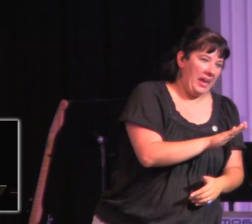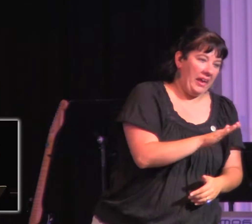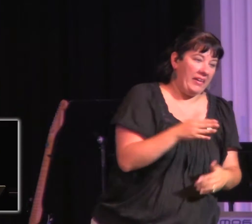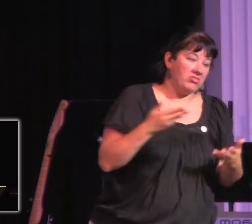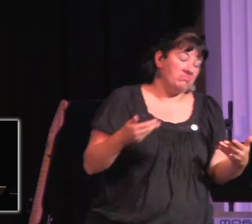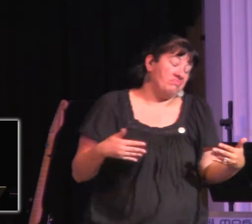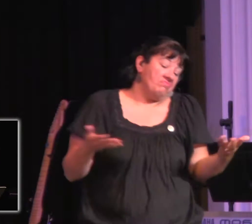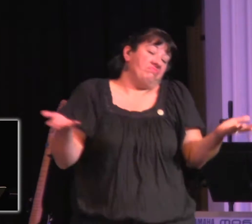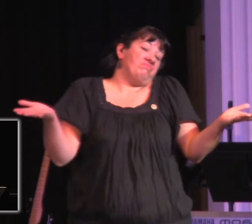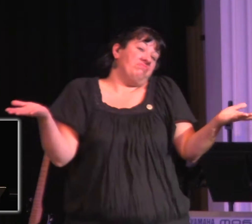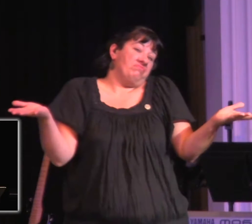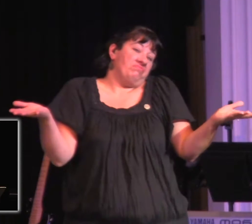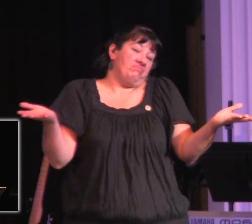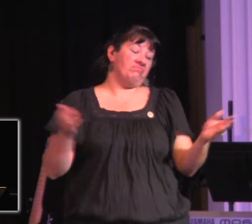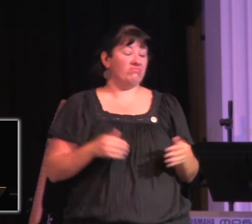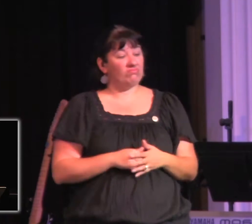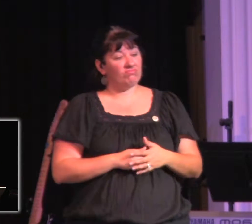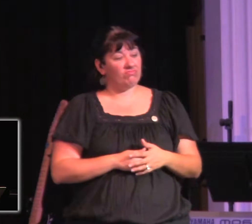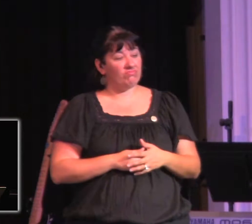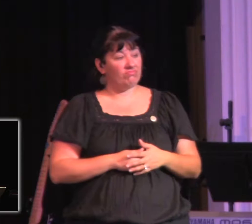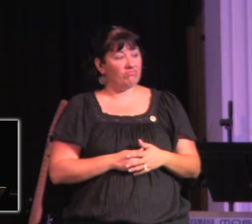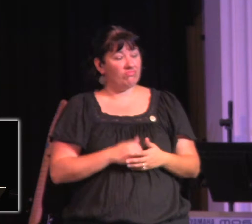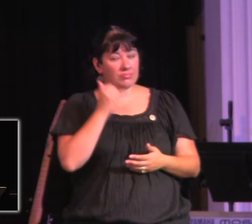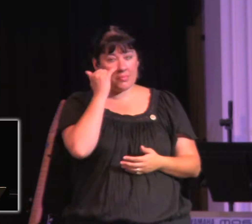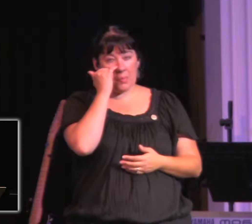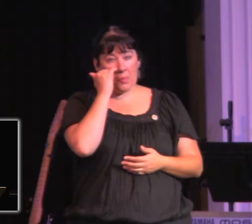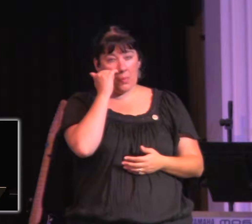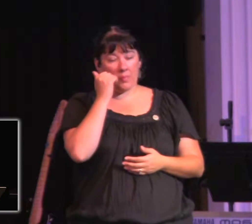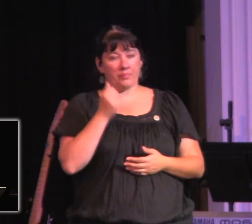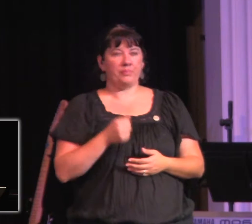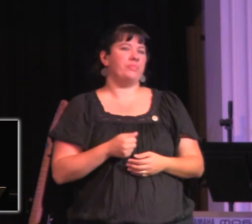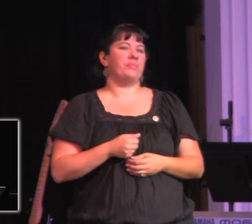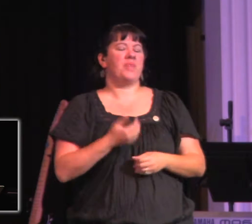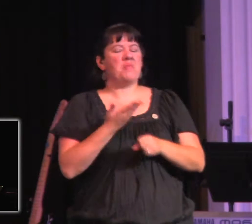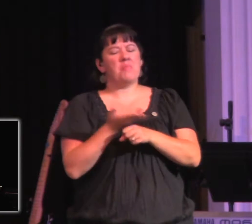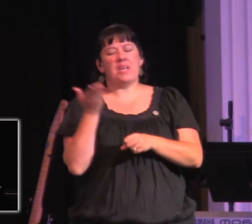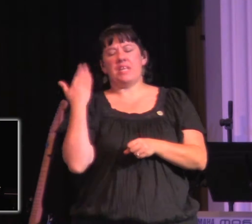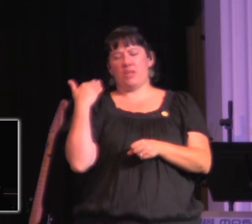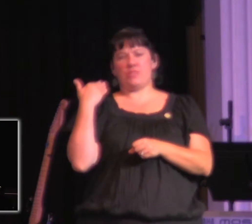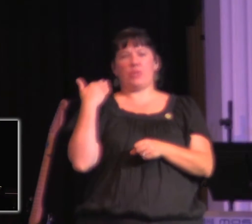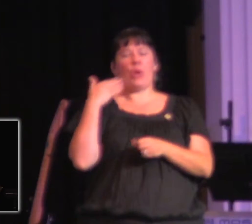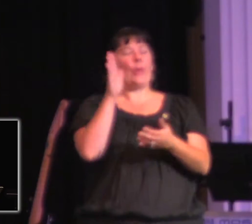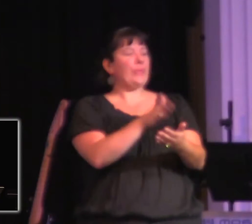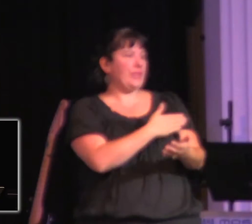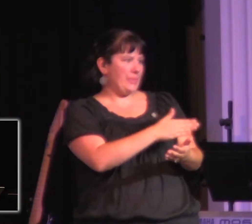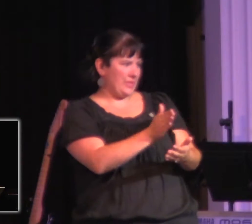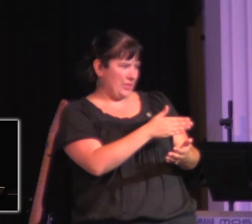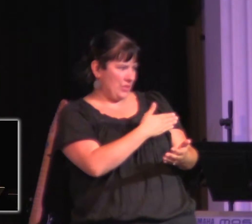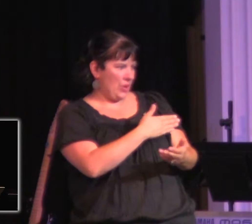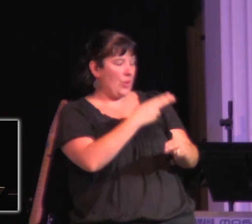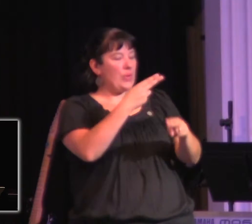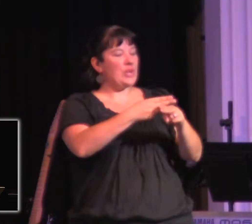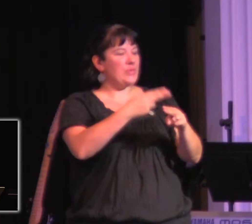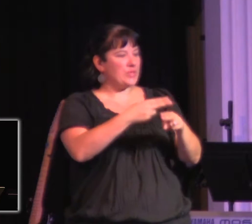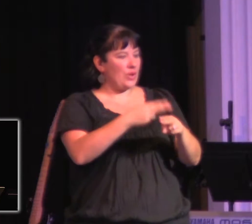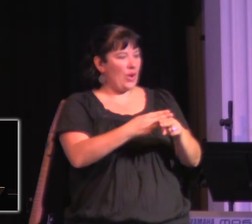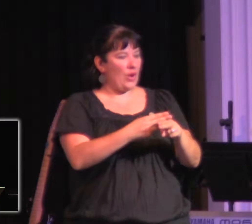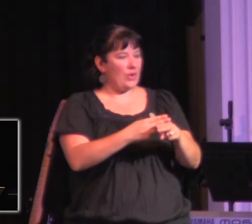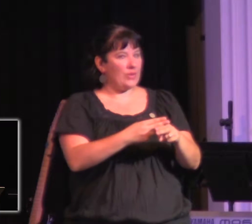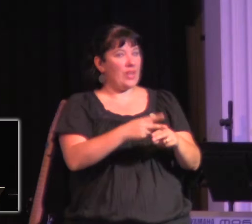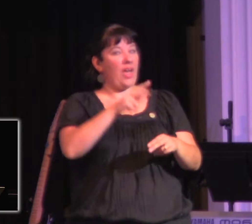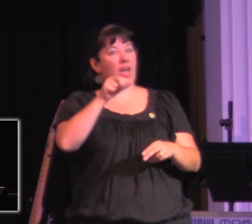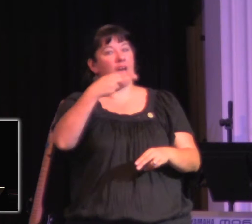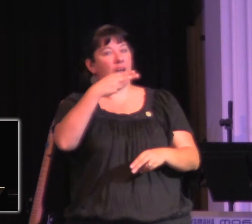that's life. Years ago, Frank Sinatra wrote a song, and he called it, That's Life. And the lyrics go something like